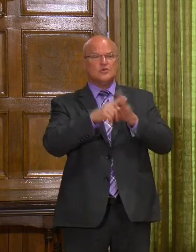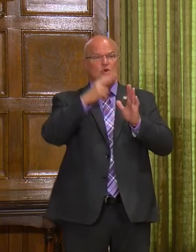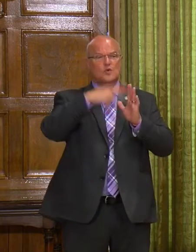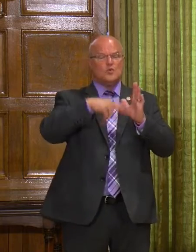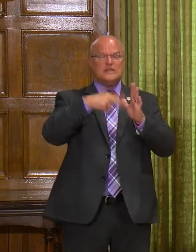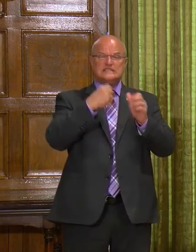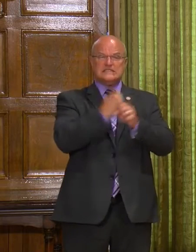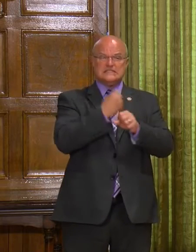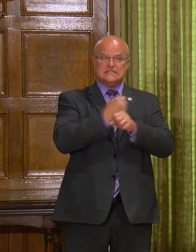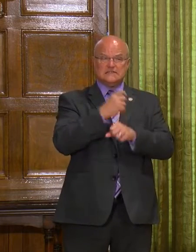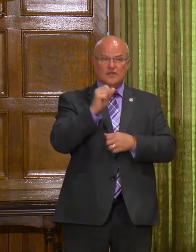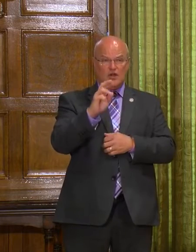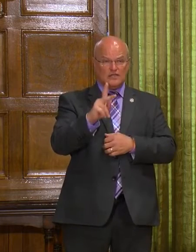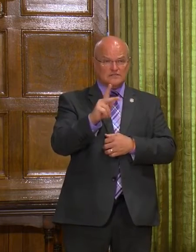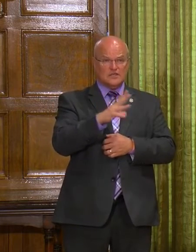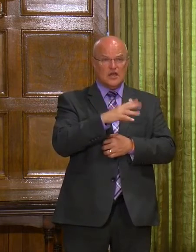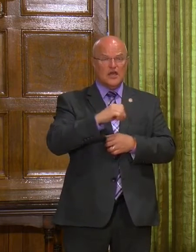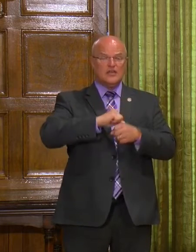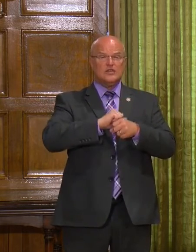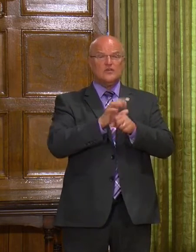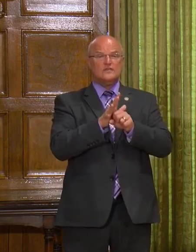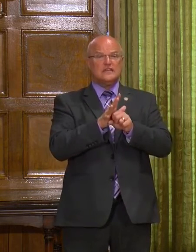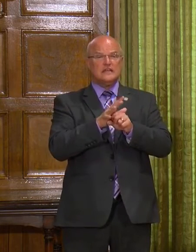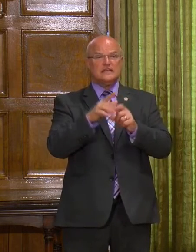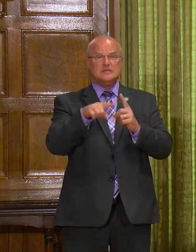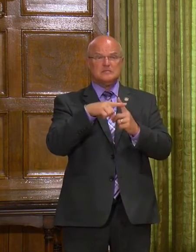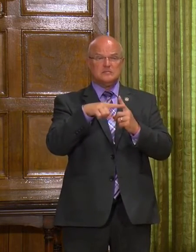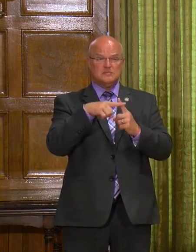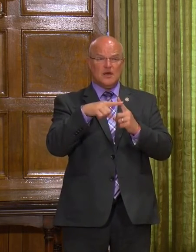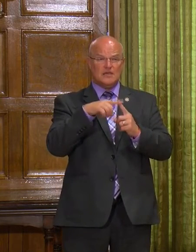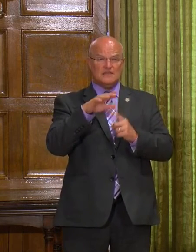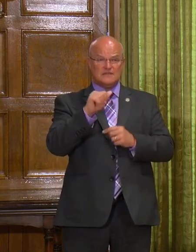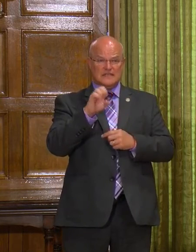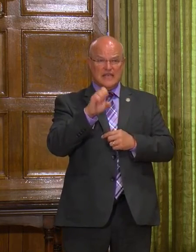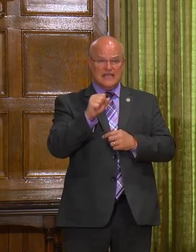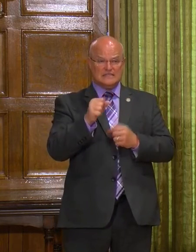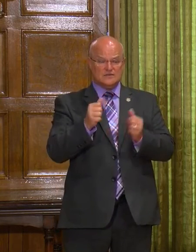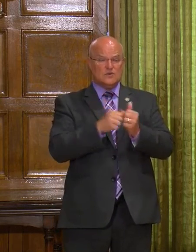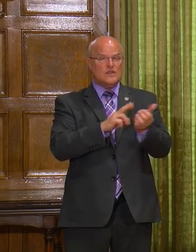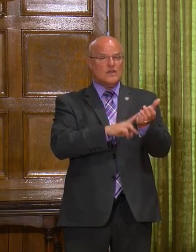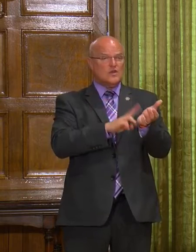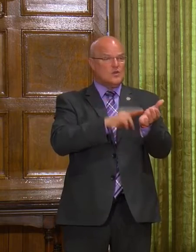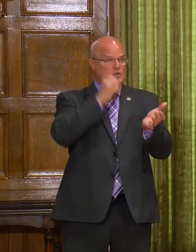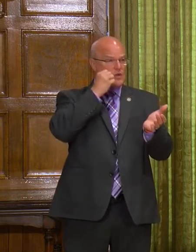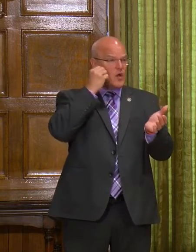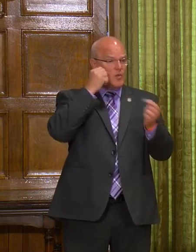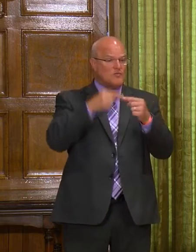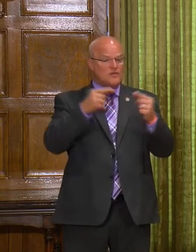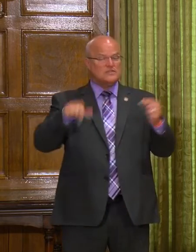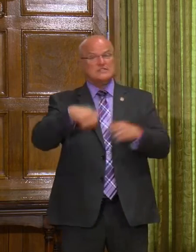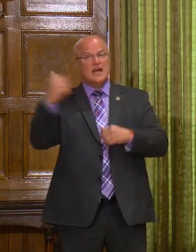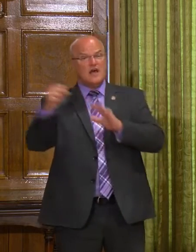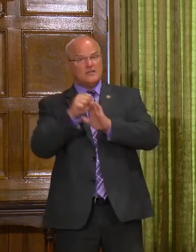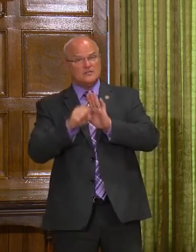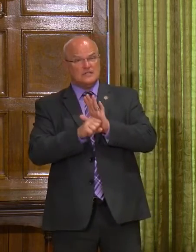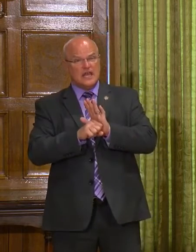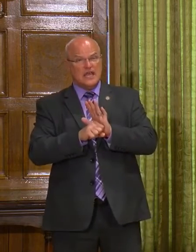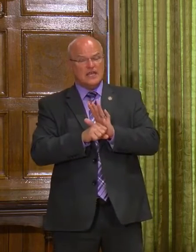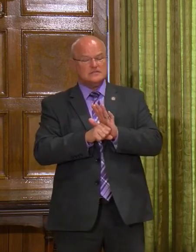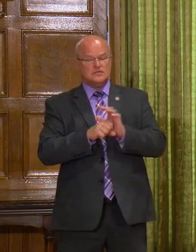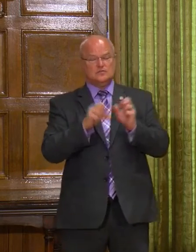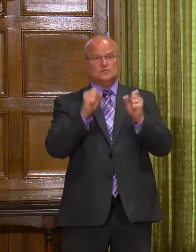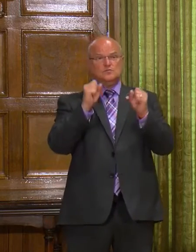statistics of Arkansas and COVID-19 positive cases in our nursing homes versus other states, and I